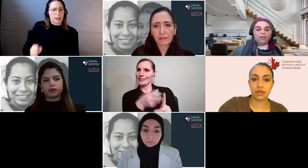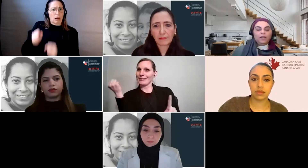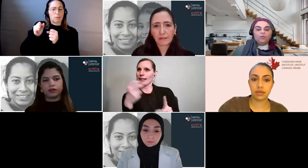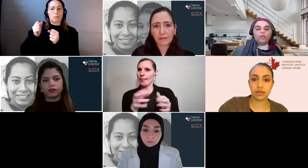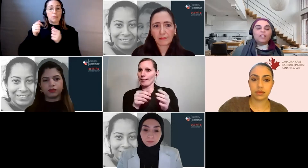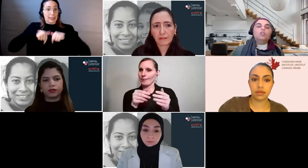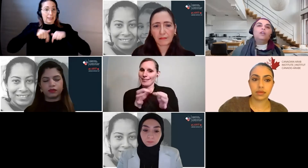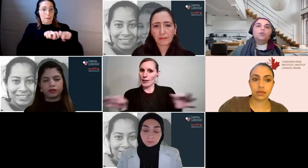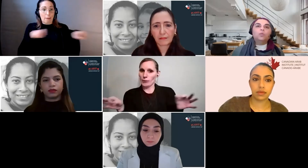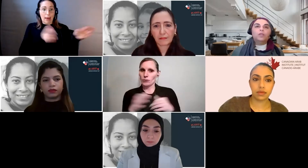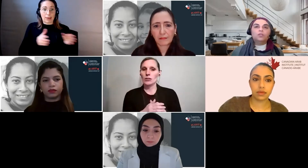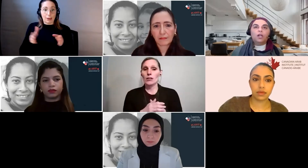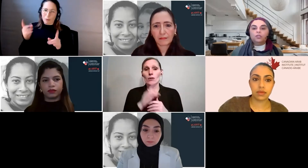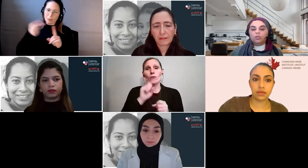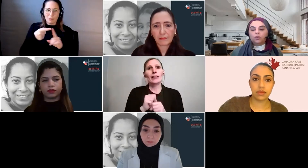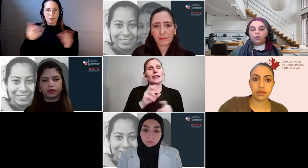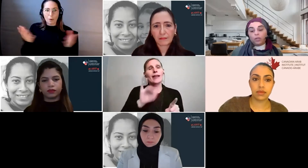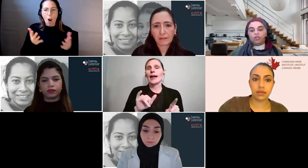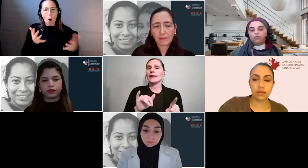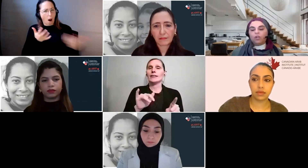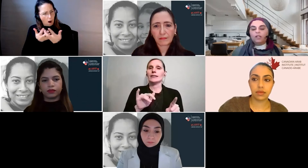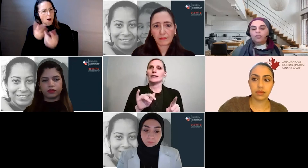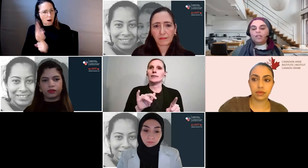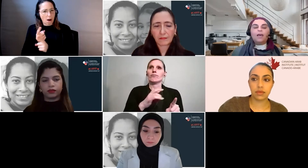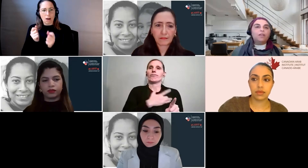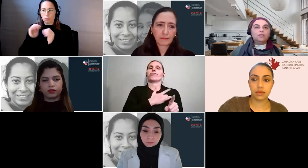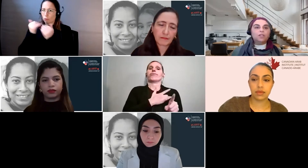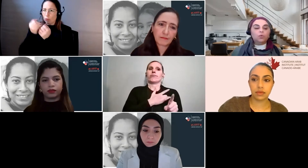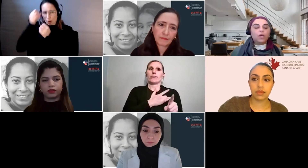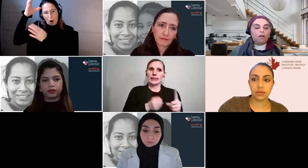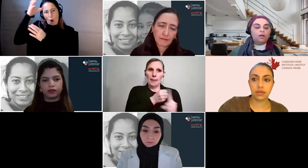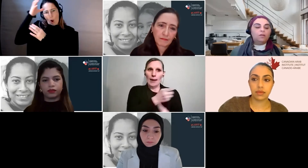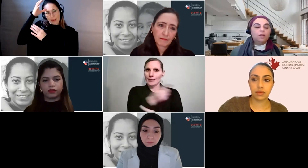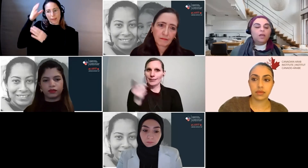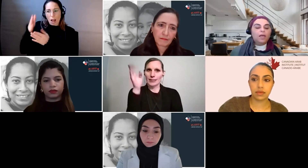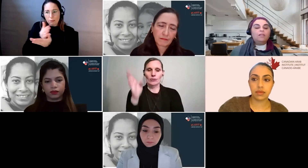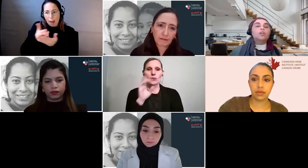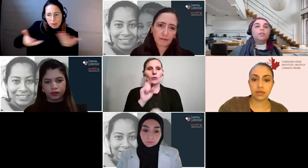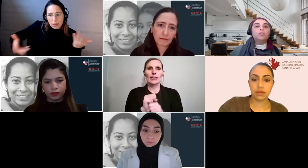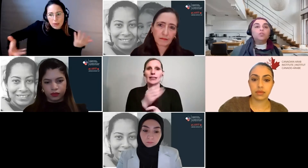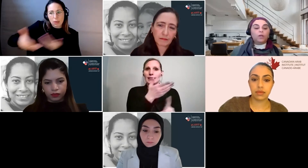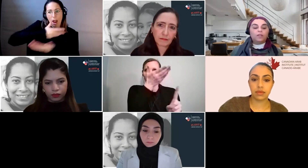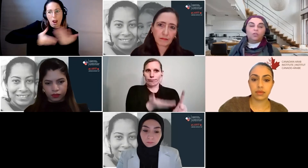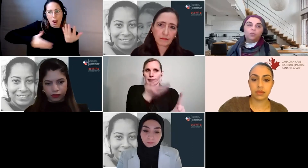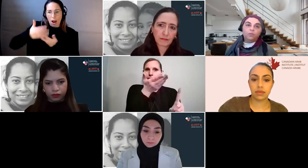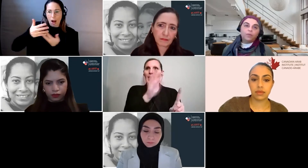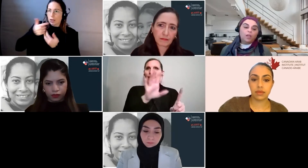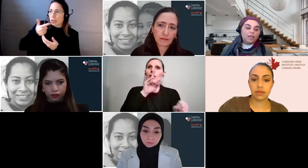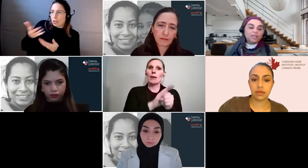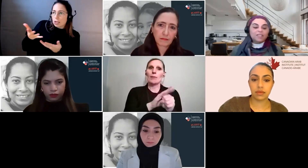today resonates a lot with this knowledge or this shared knowledge, and it's evident in who they are and their commitment to what they